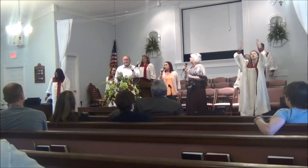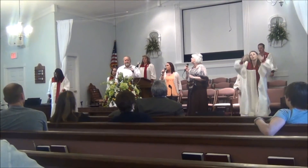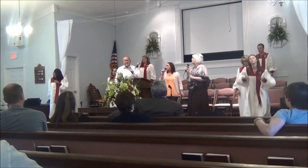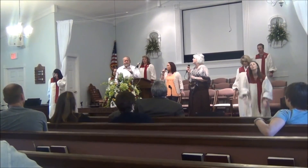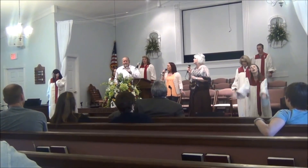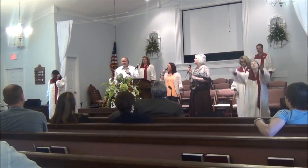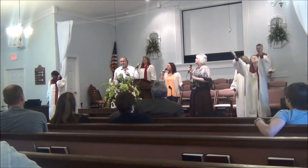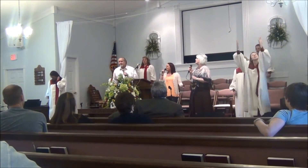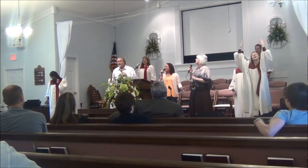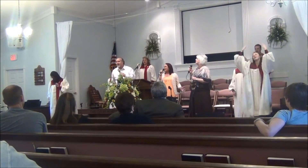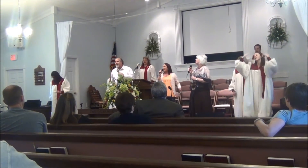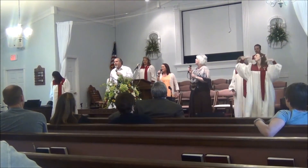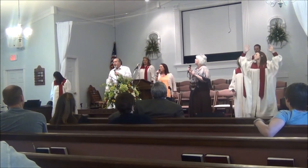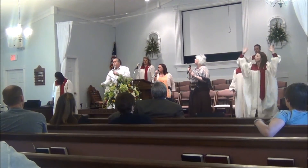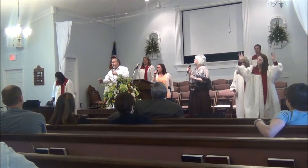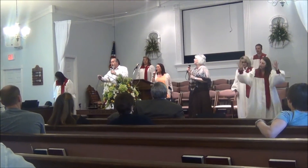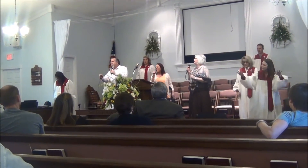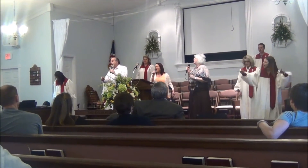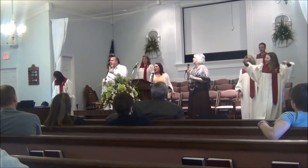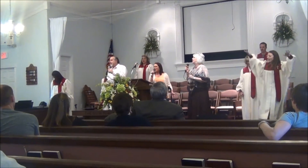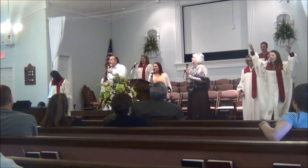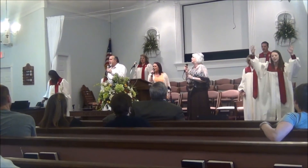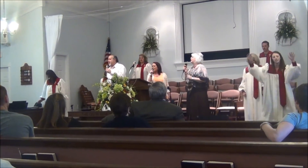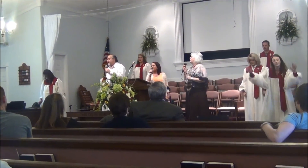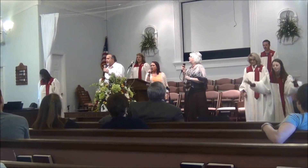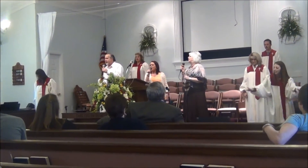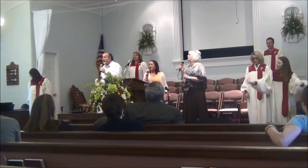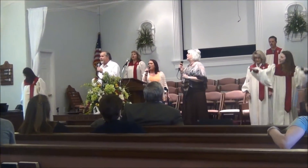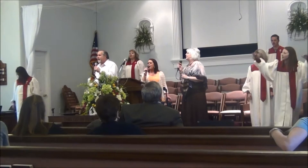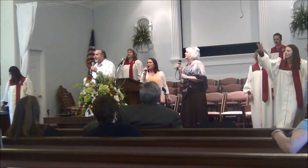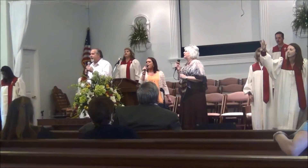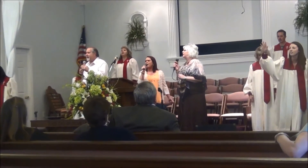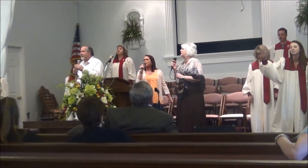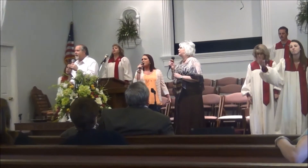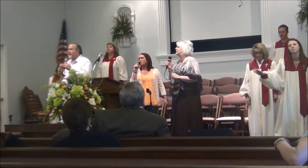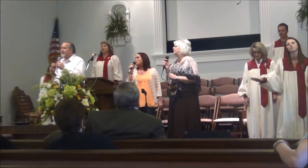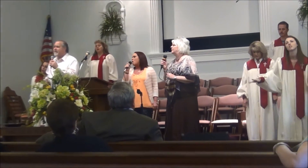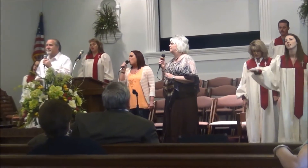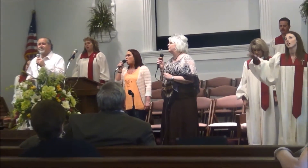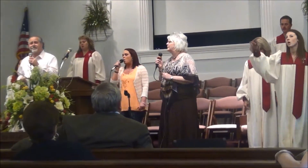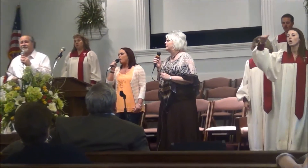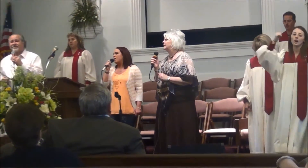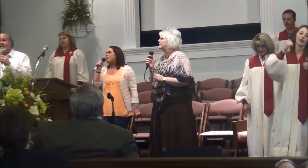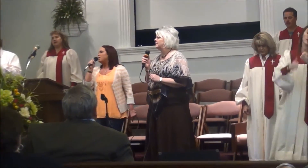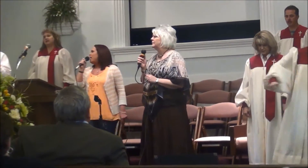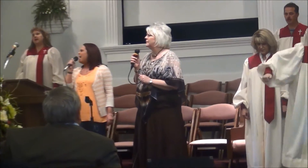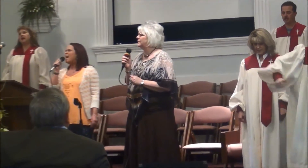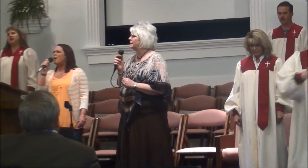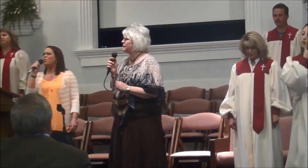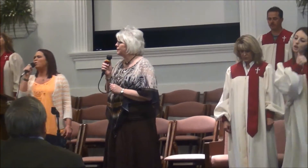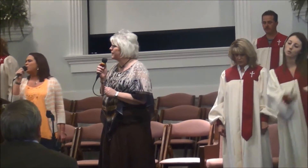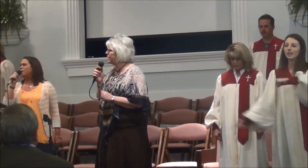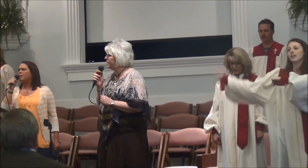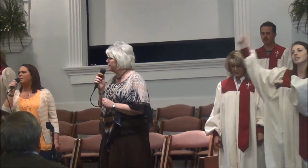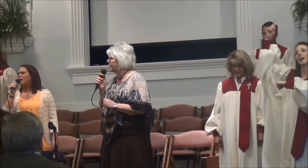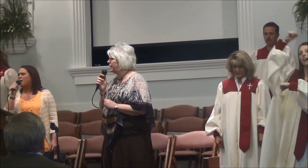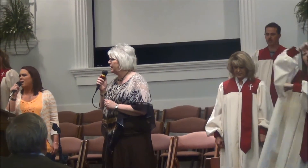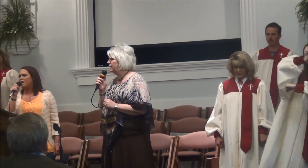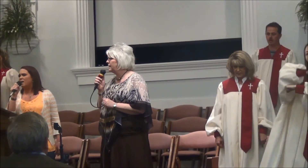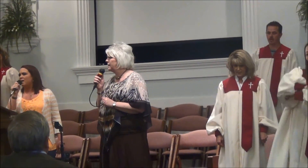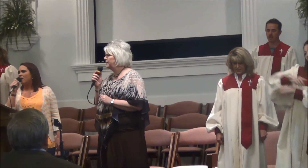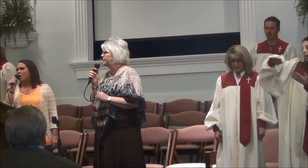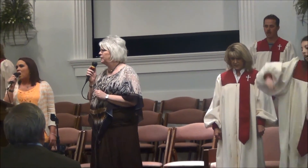if you brought down the rain? Oh, when every